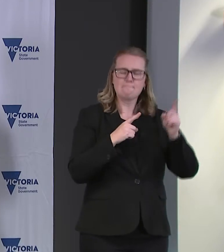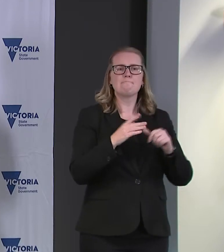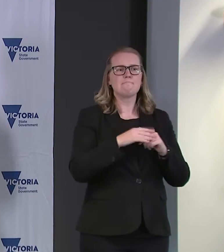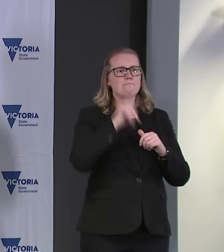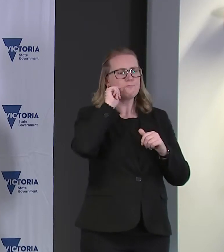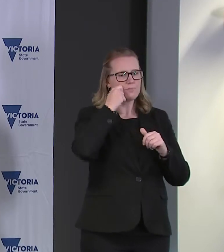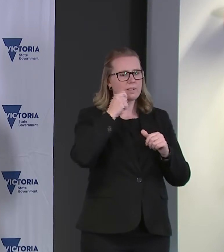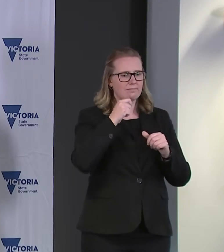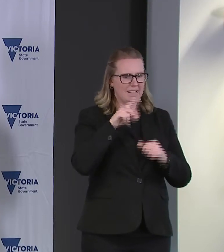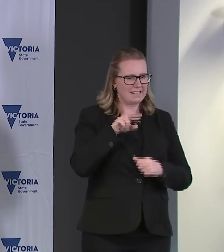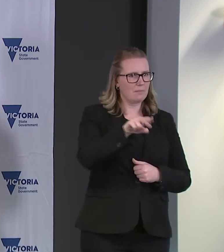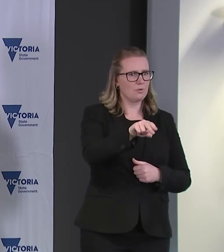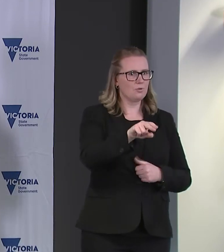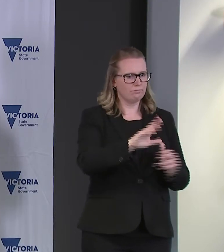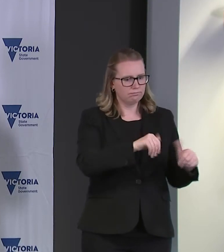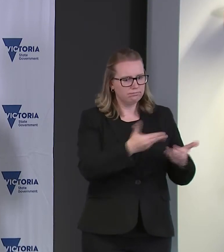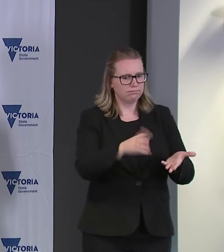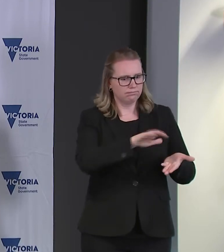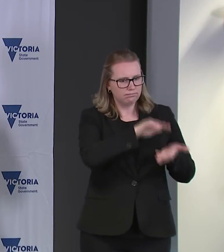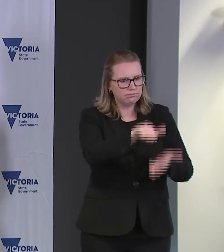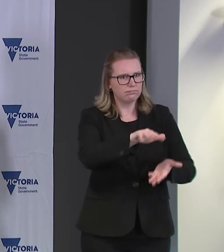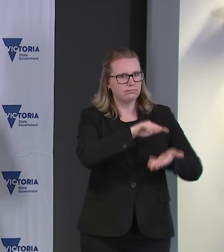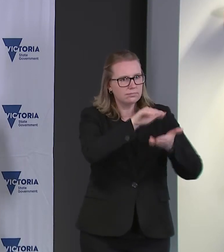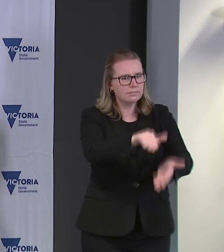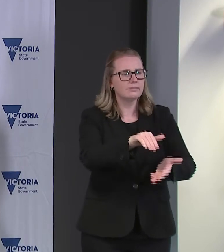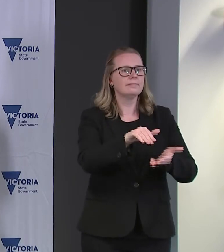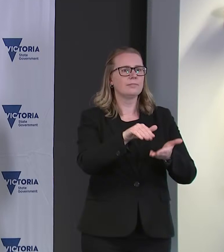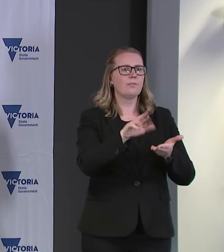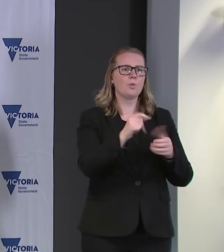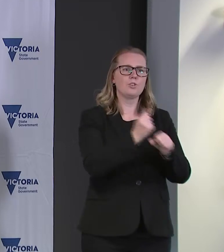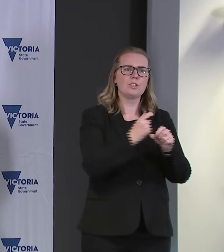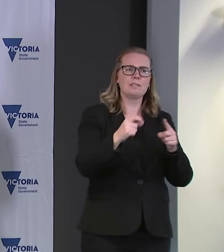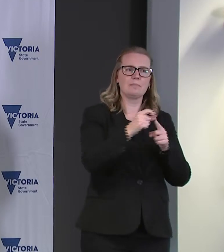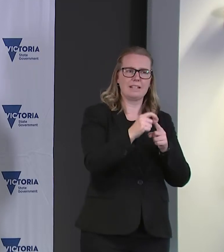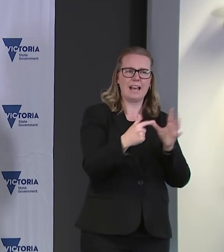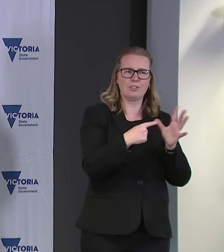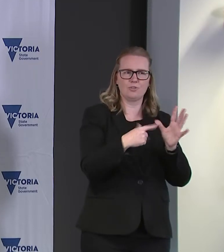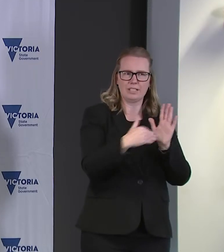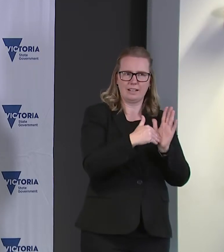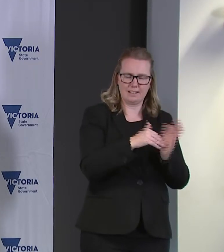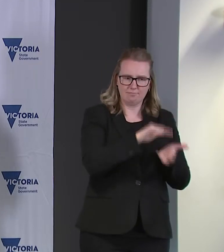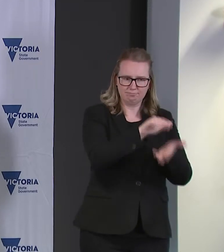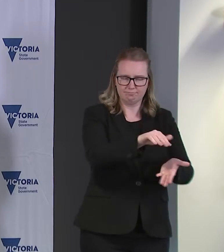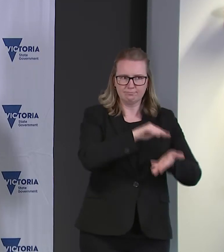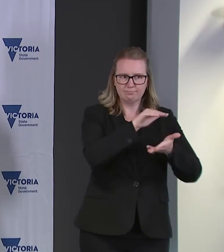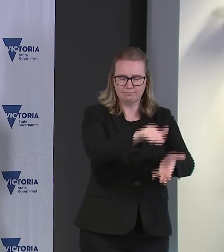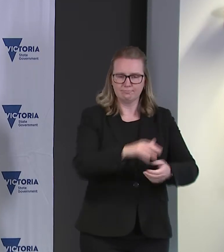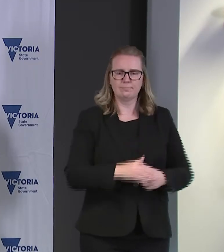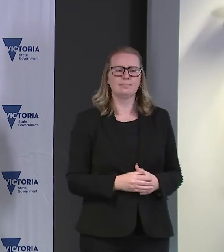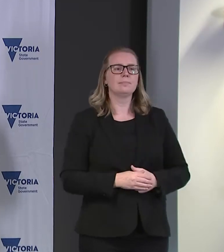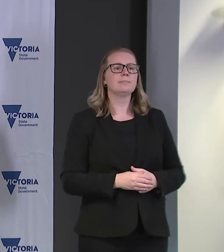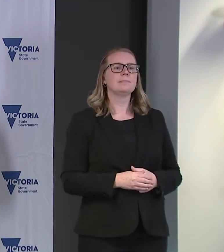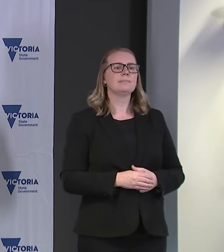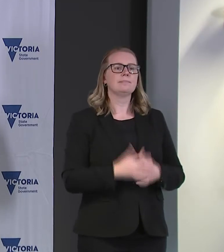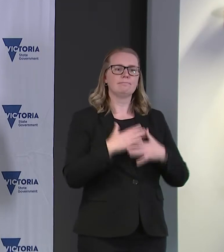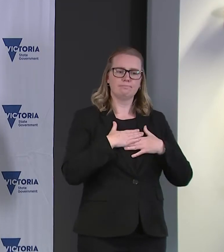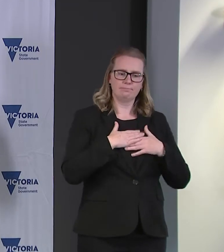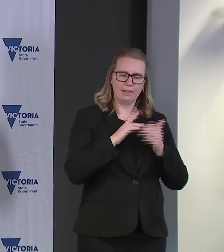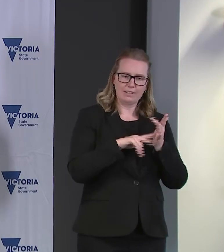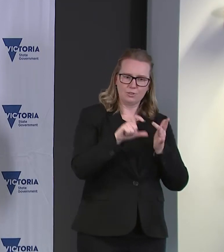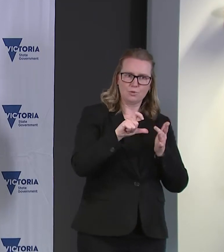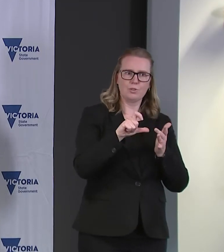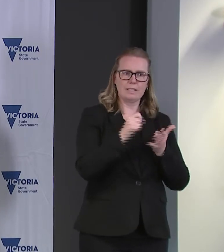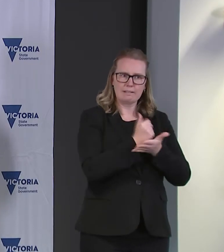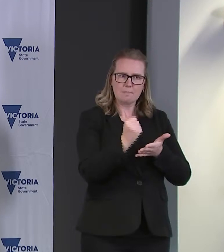doubling of allocations to the GP networks. In terms of our figures, we were